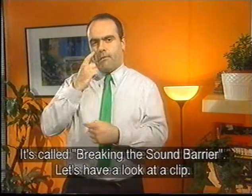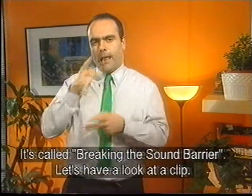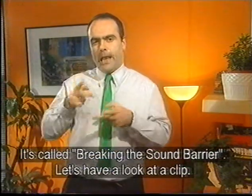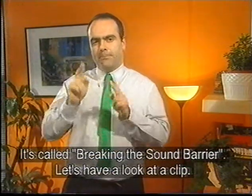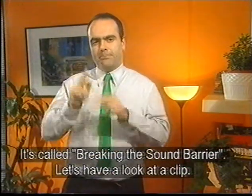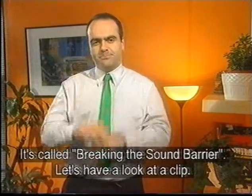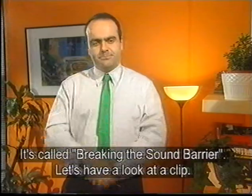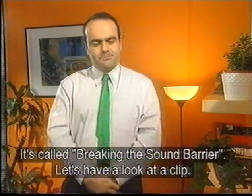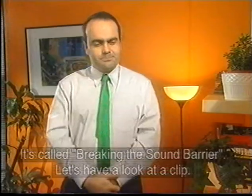clip.